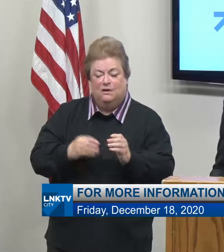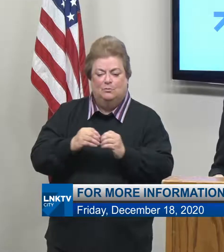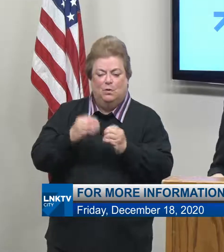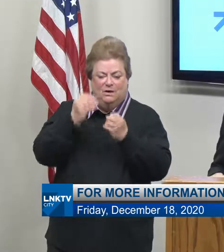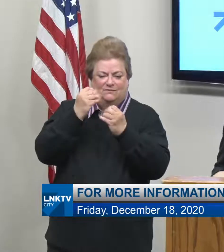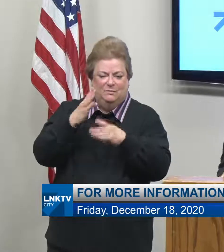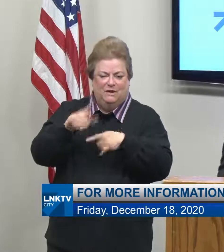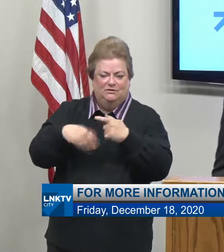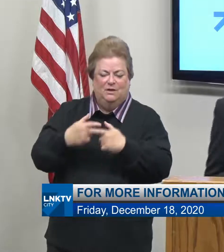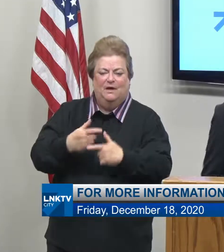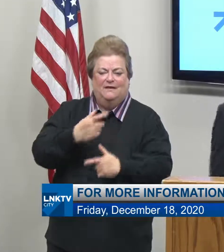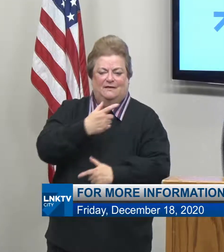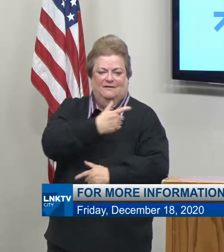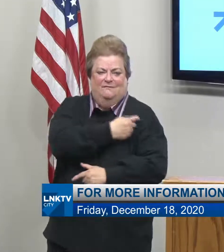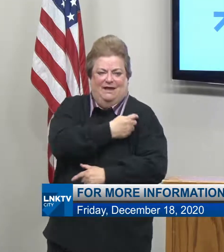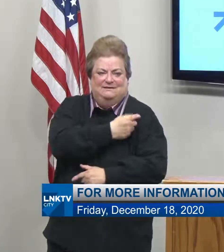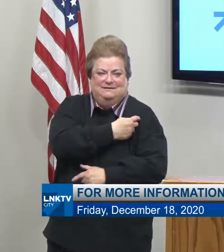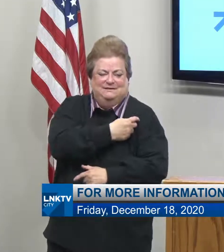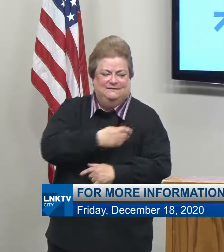regarding vaccines.